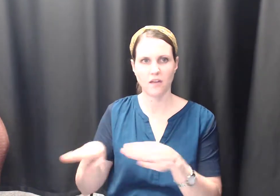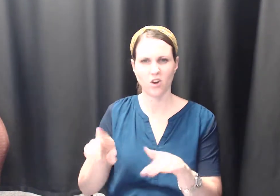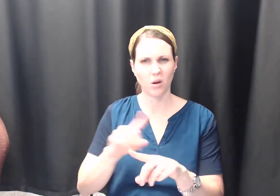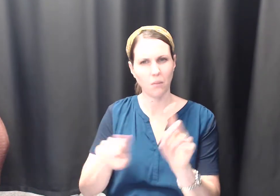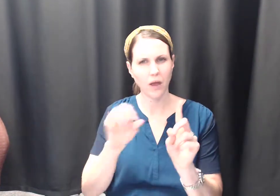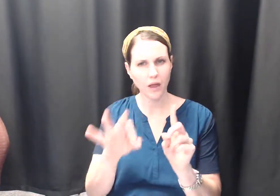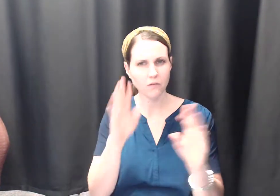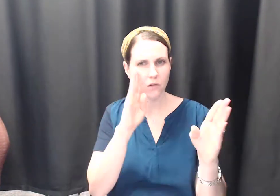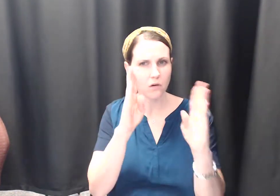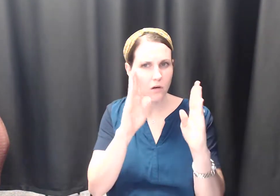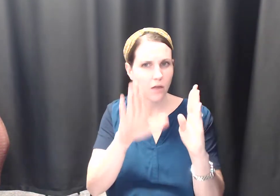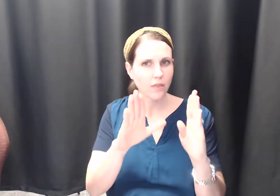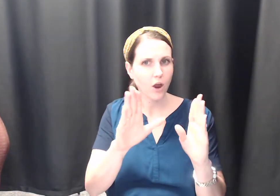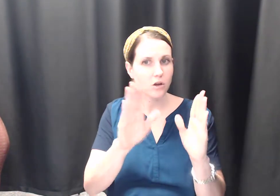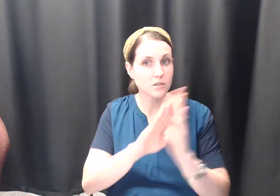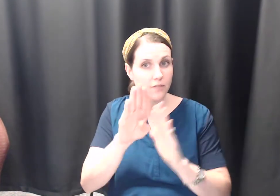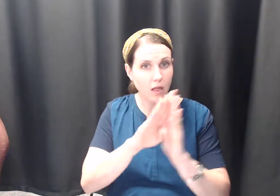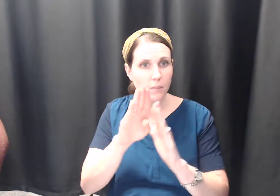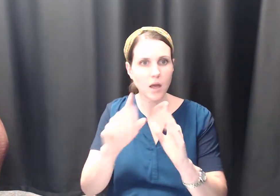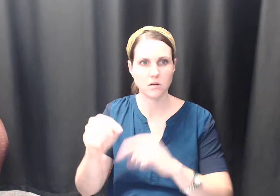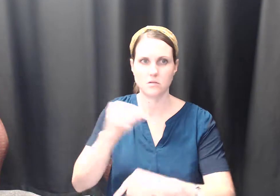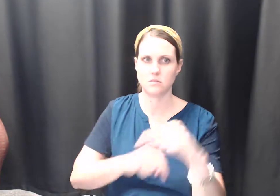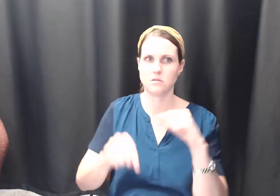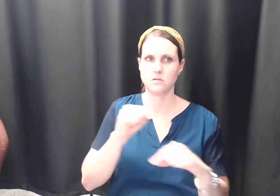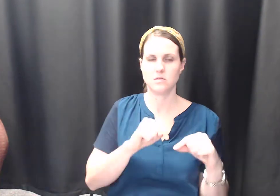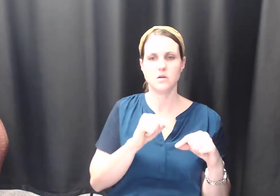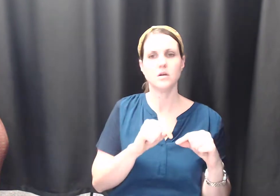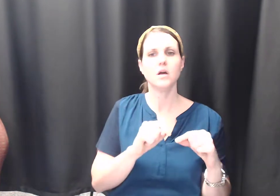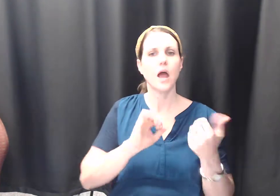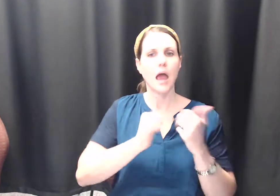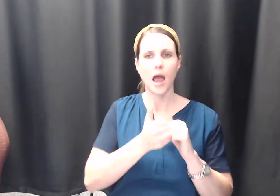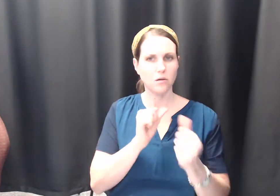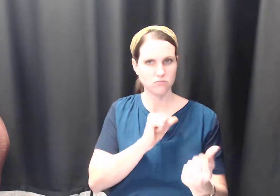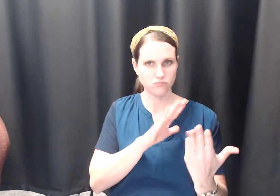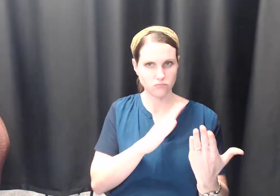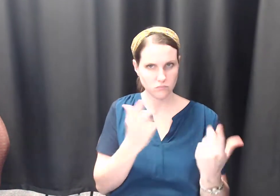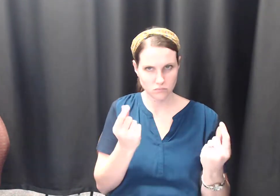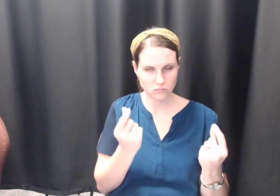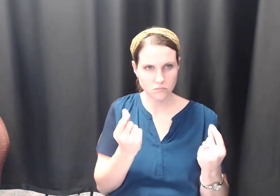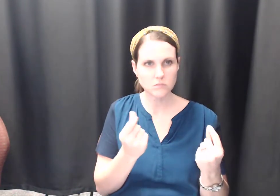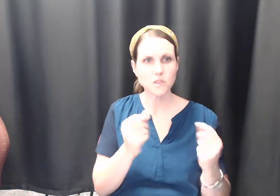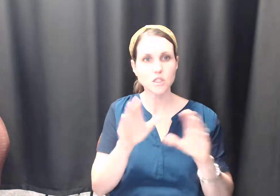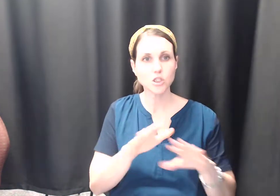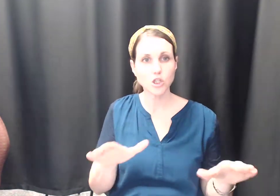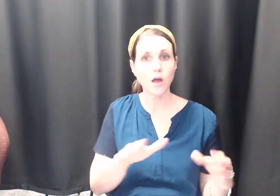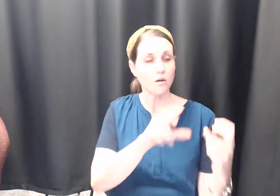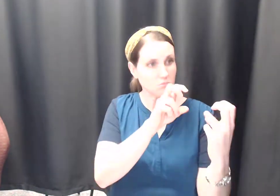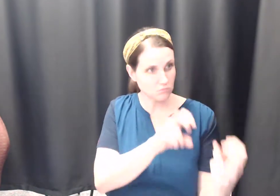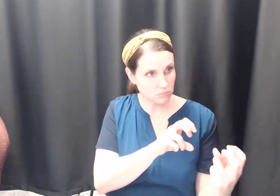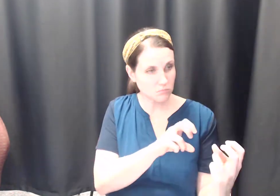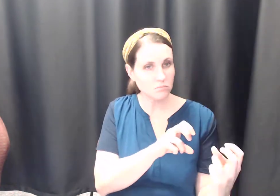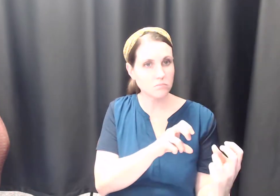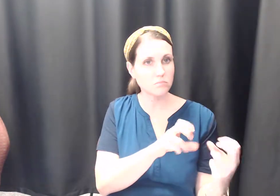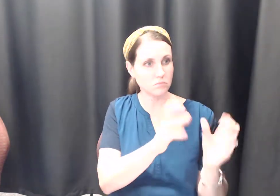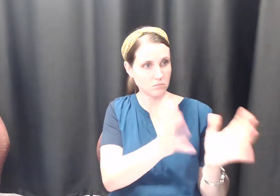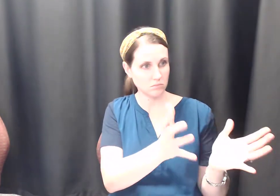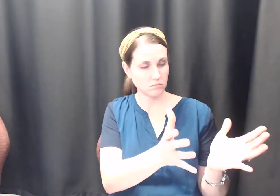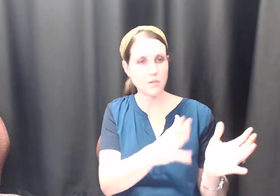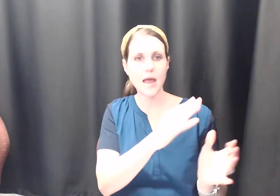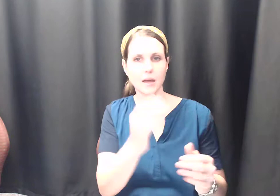to the child and we talk to the parents, and we pick up some facts that might explain what is happening. We focus on health and on